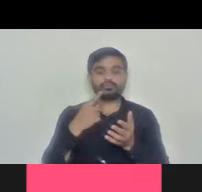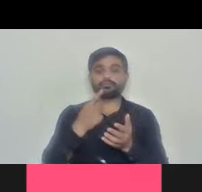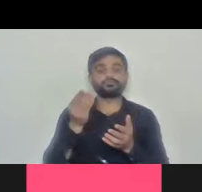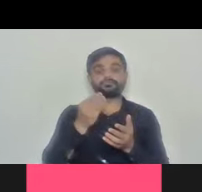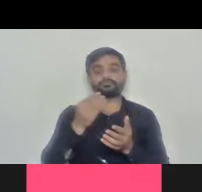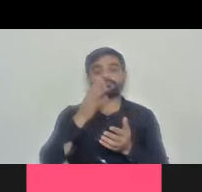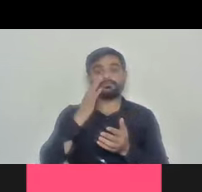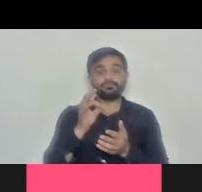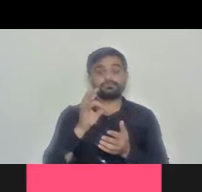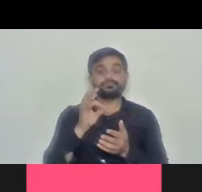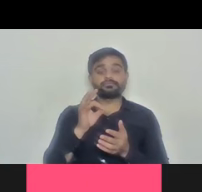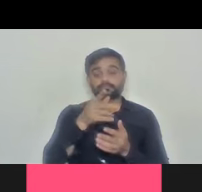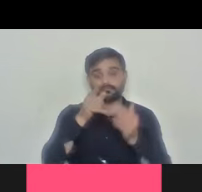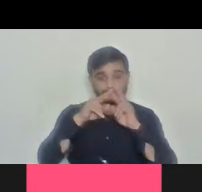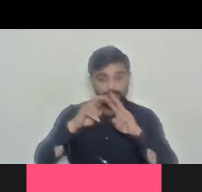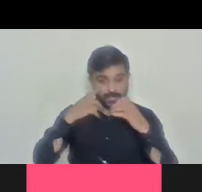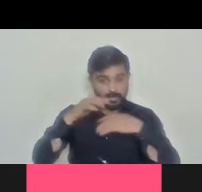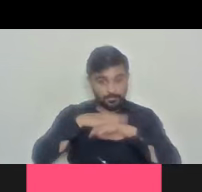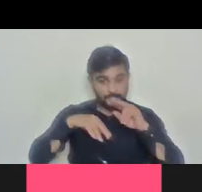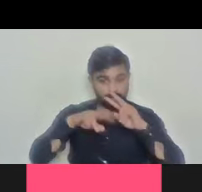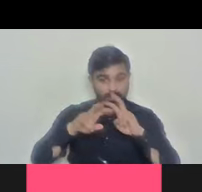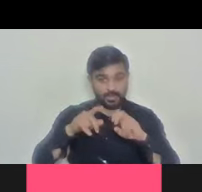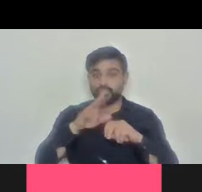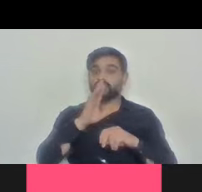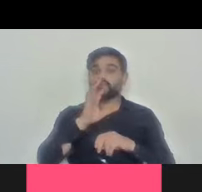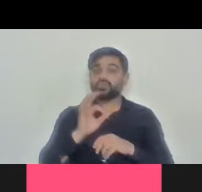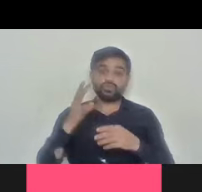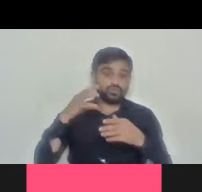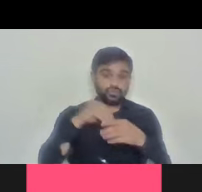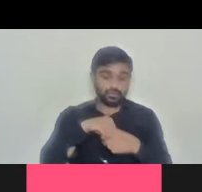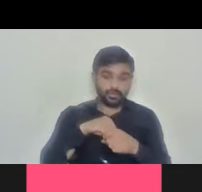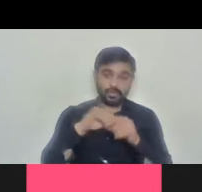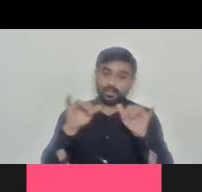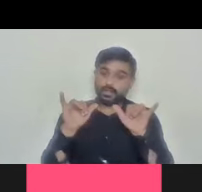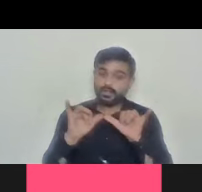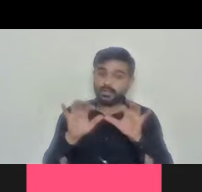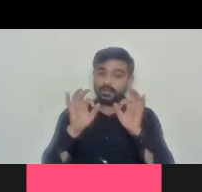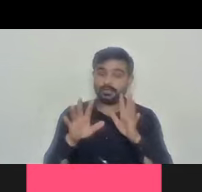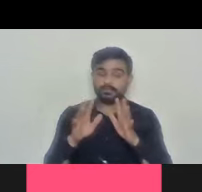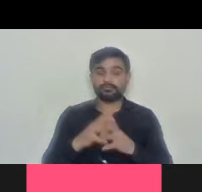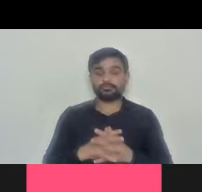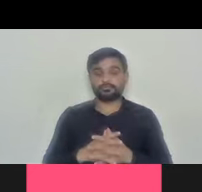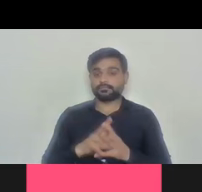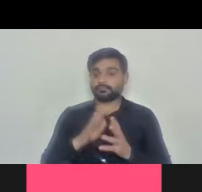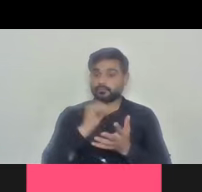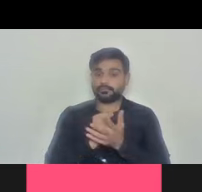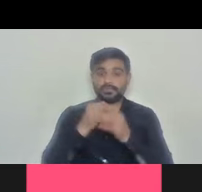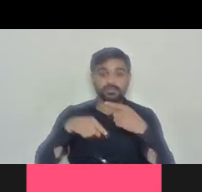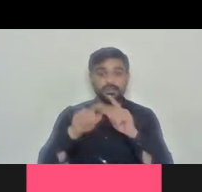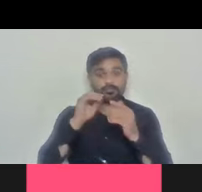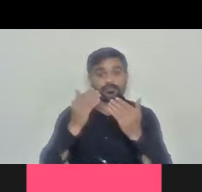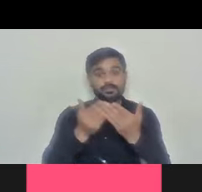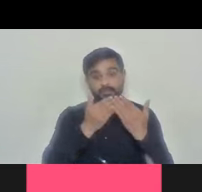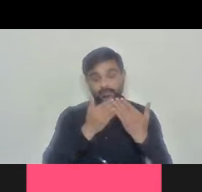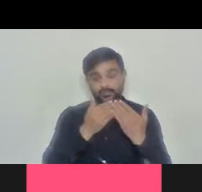it's important that when you're planning your research, you actually put in measures to ensure your safety.